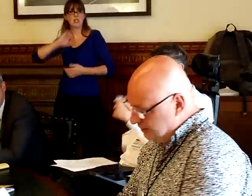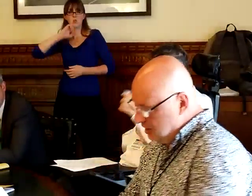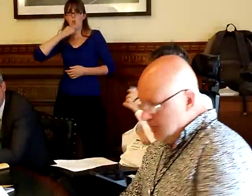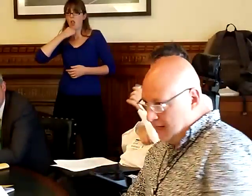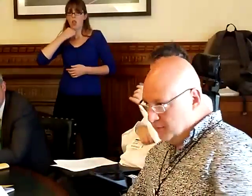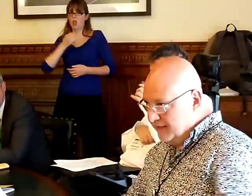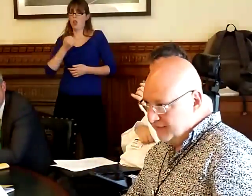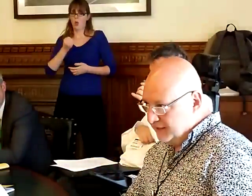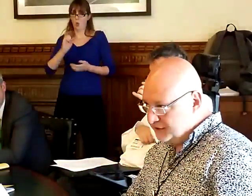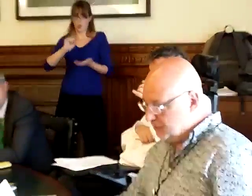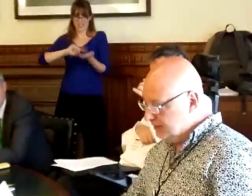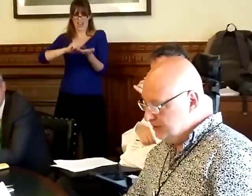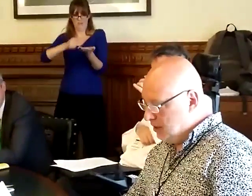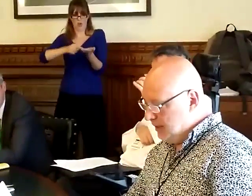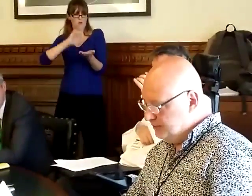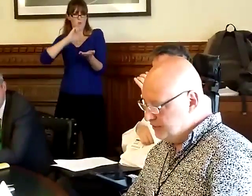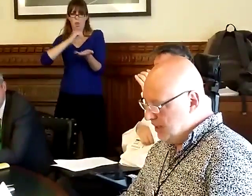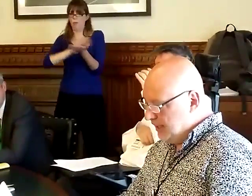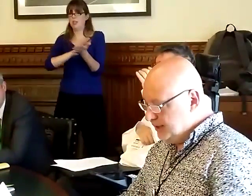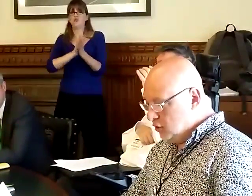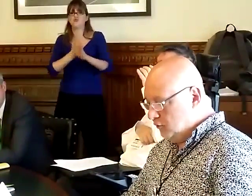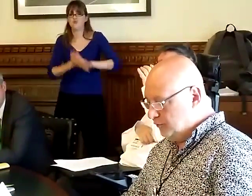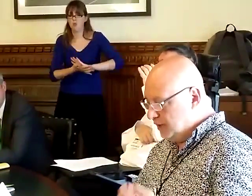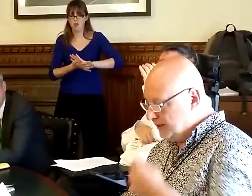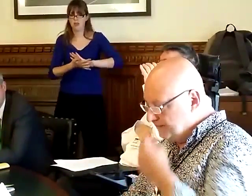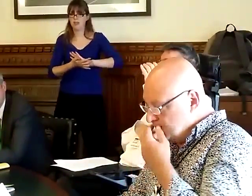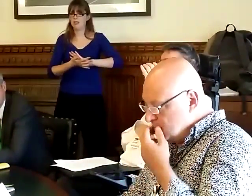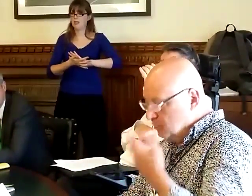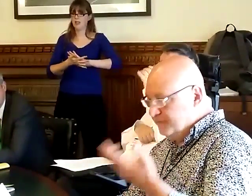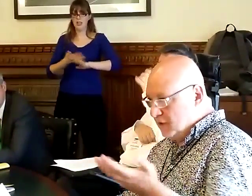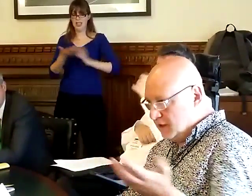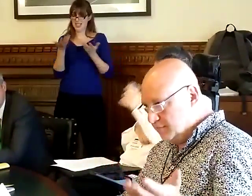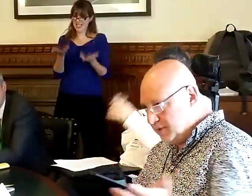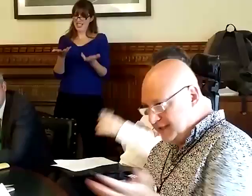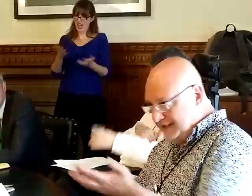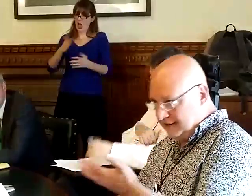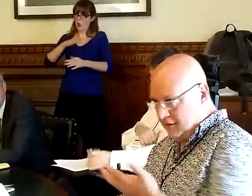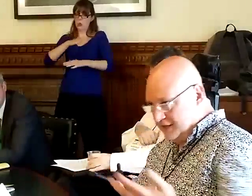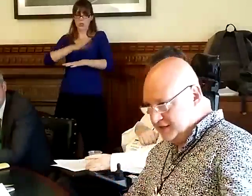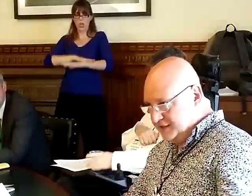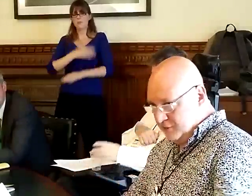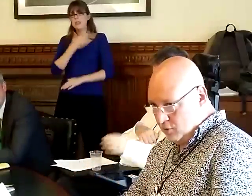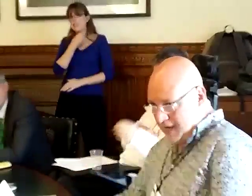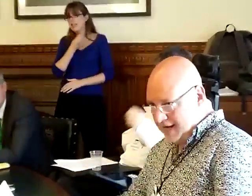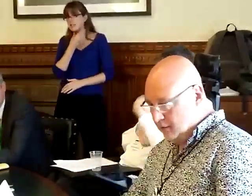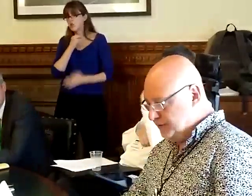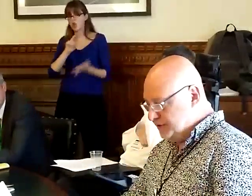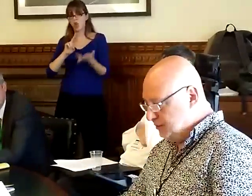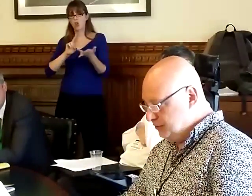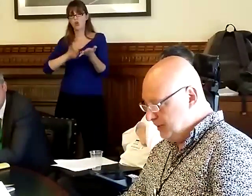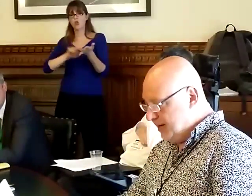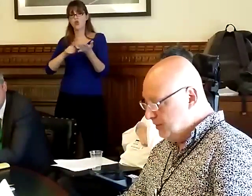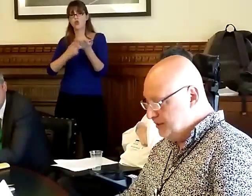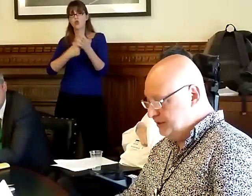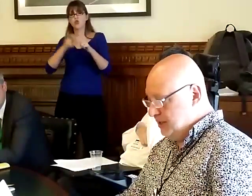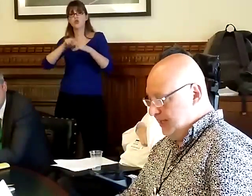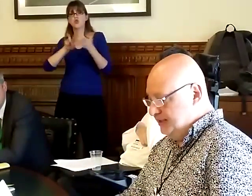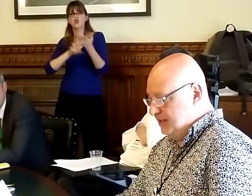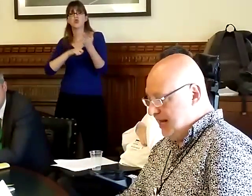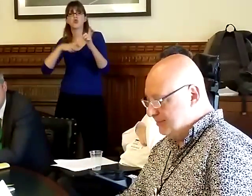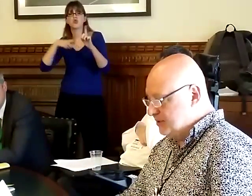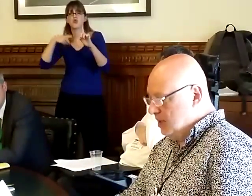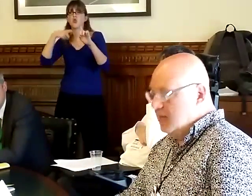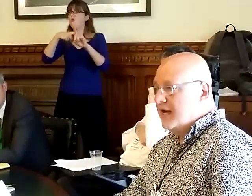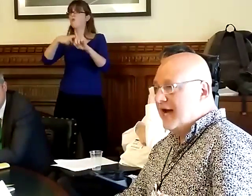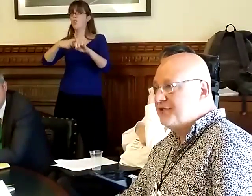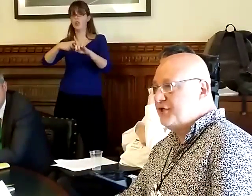what's left. And we live in extreme times. In Norfolk, we've got a complete crisis in all our health and social care, which